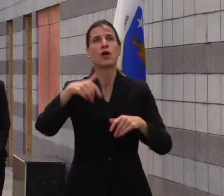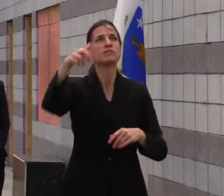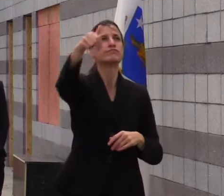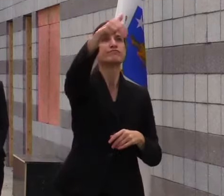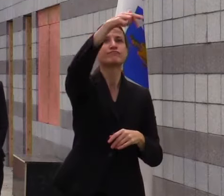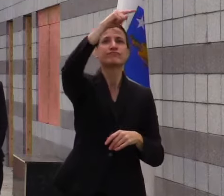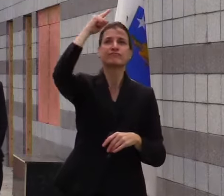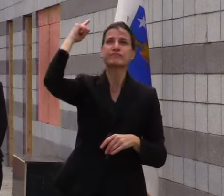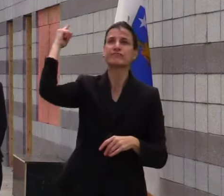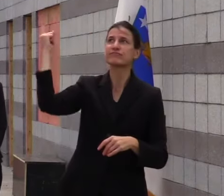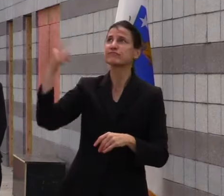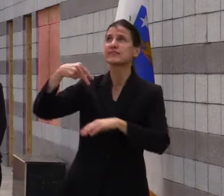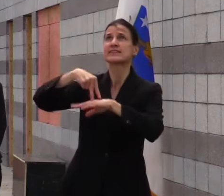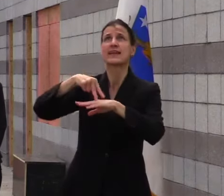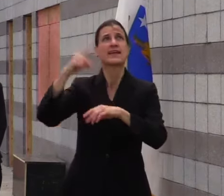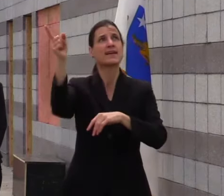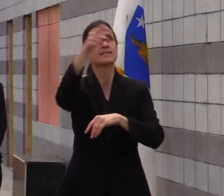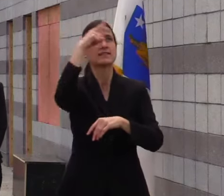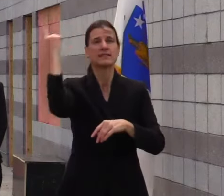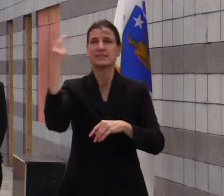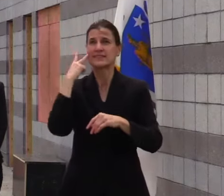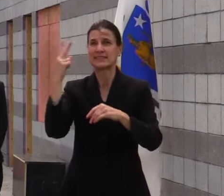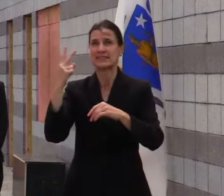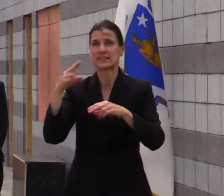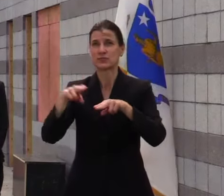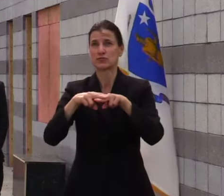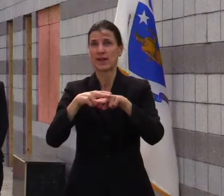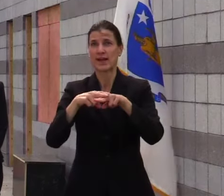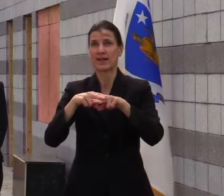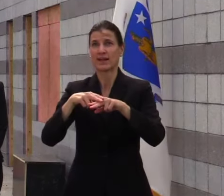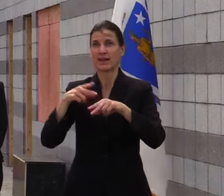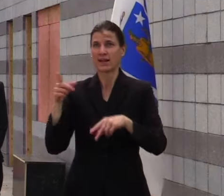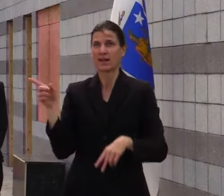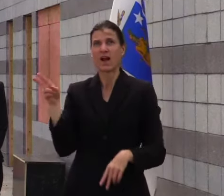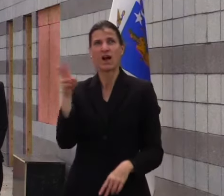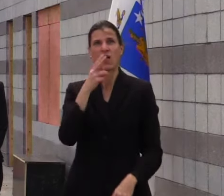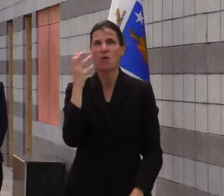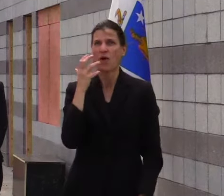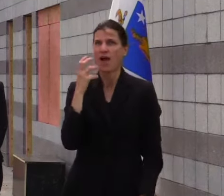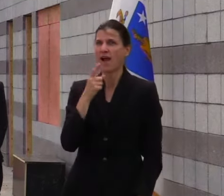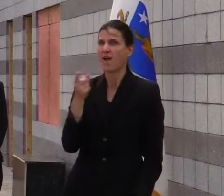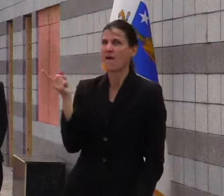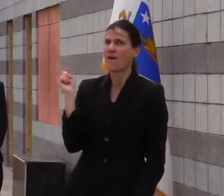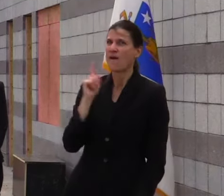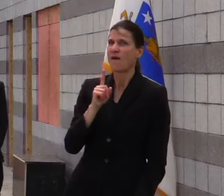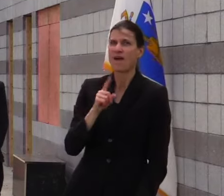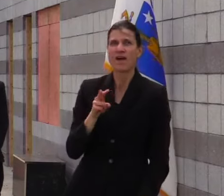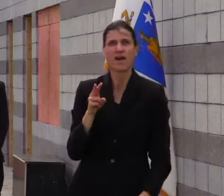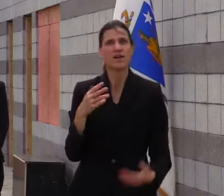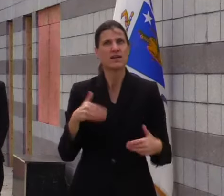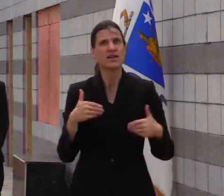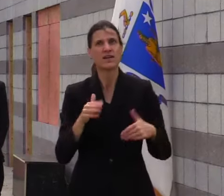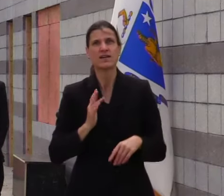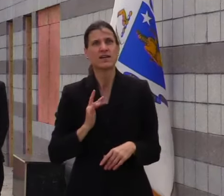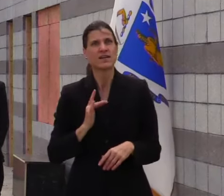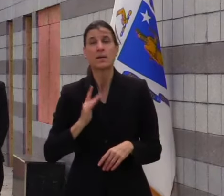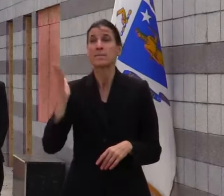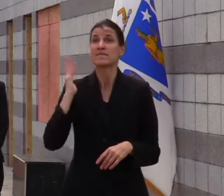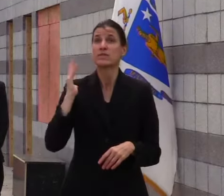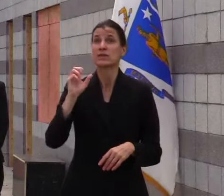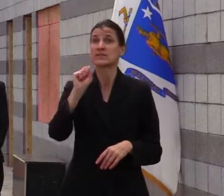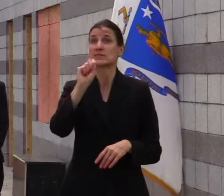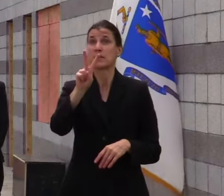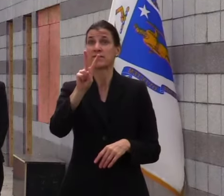that before this project, 20% of the people of Somerville were within a quarter mile of public transportation